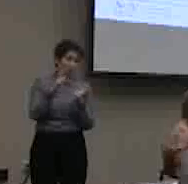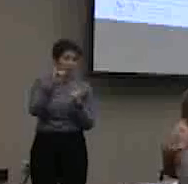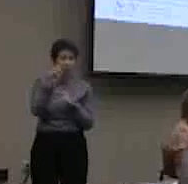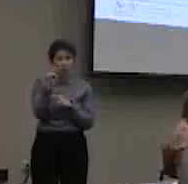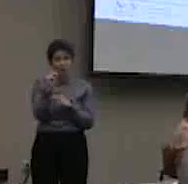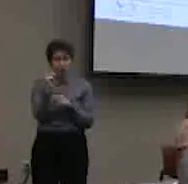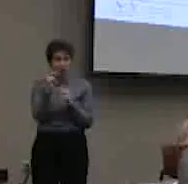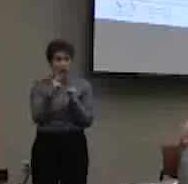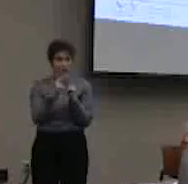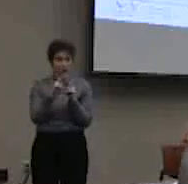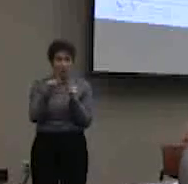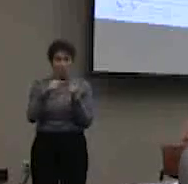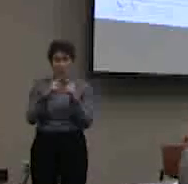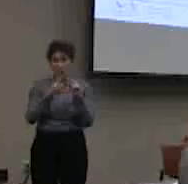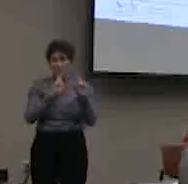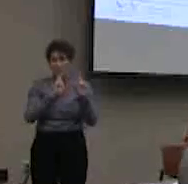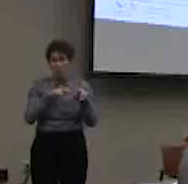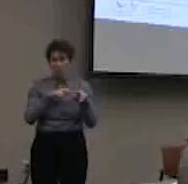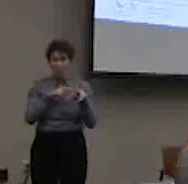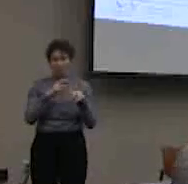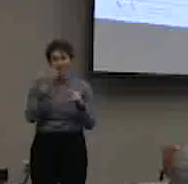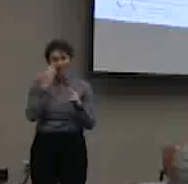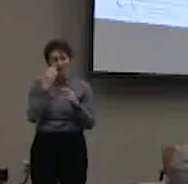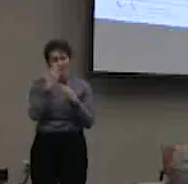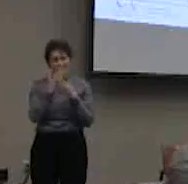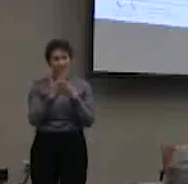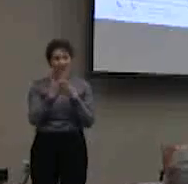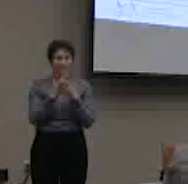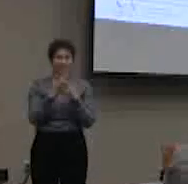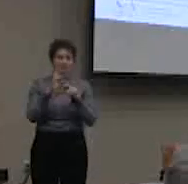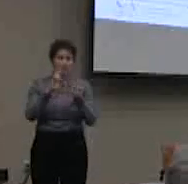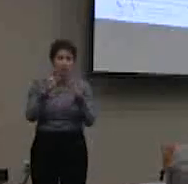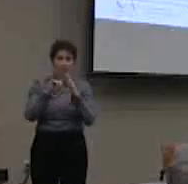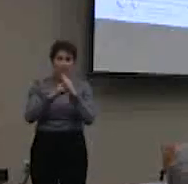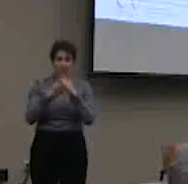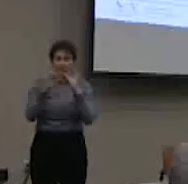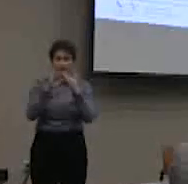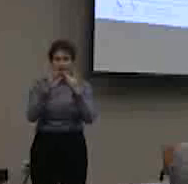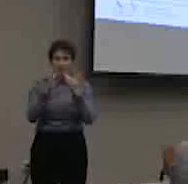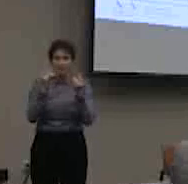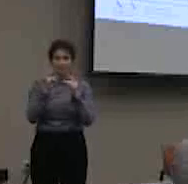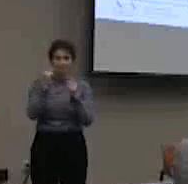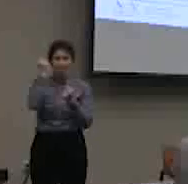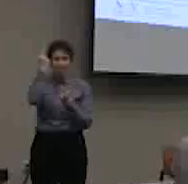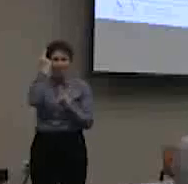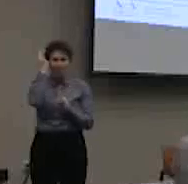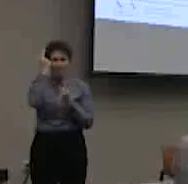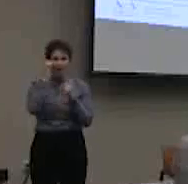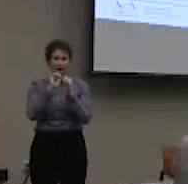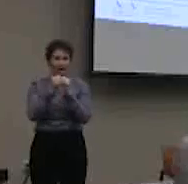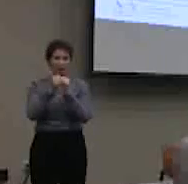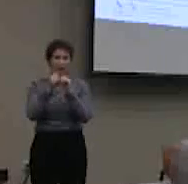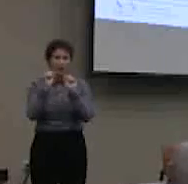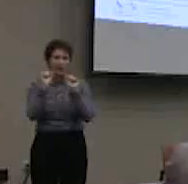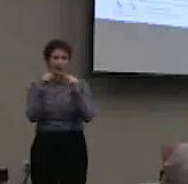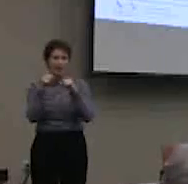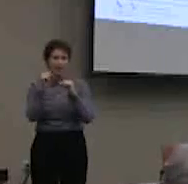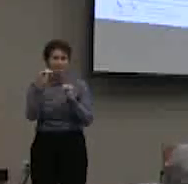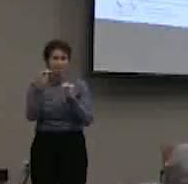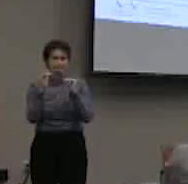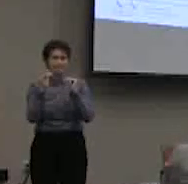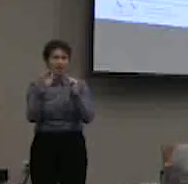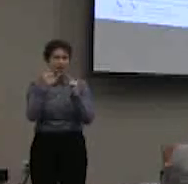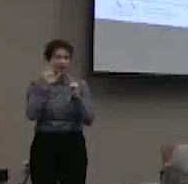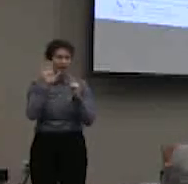hits. I know some of the Ready Start networks are thinking about how they can leverage their advisory groups, those